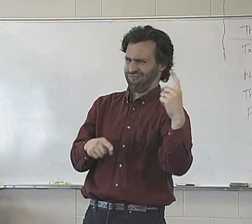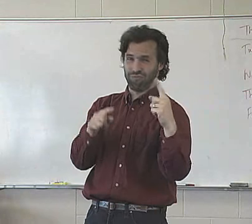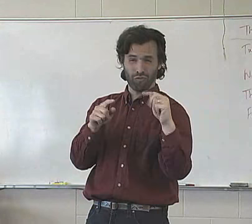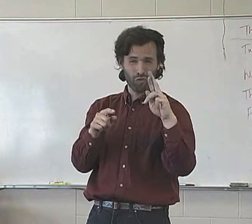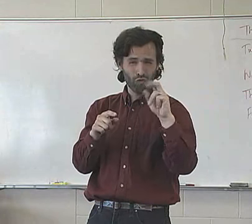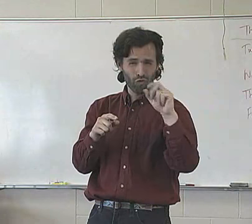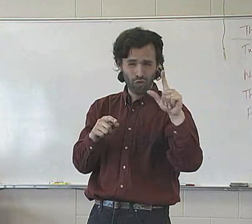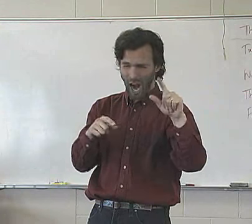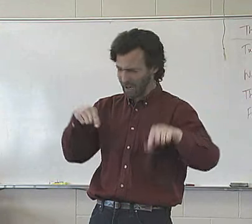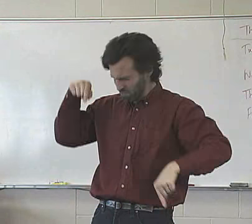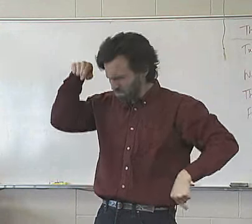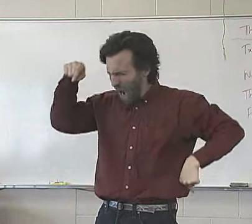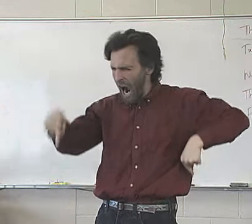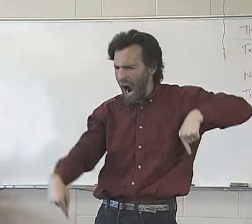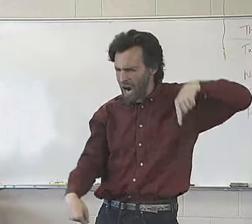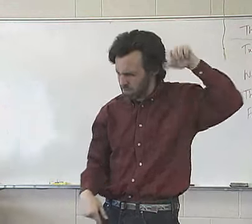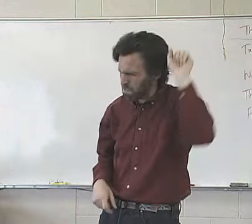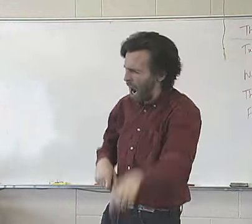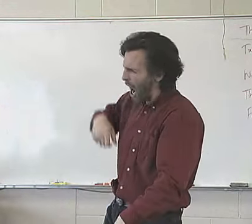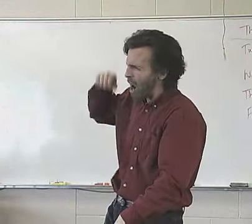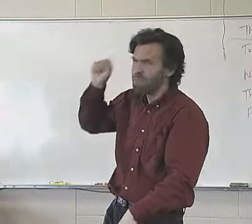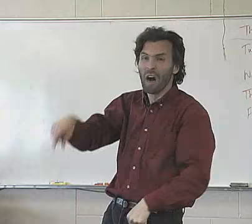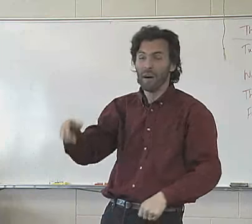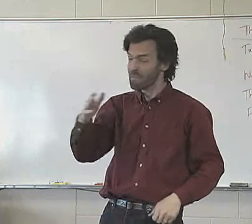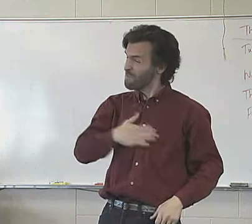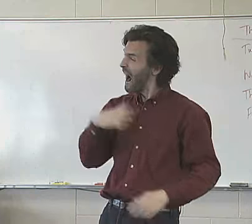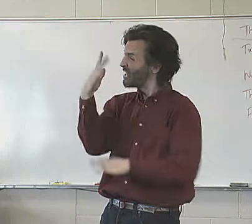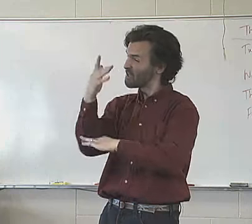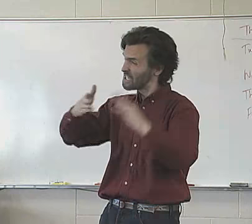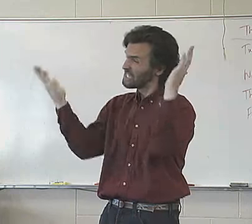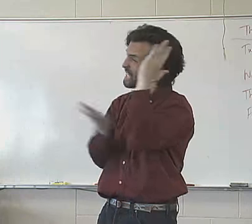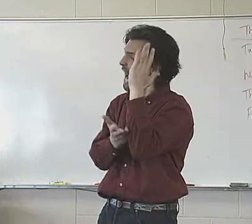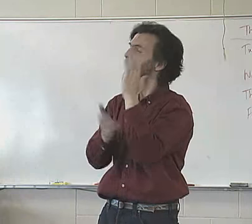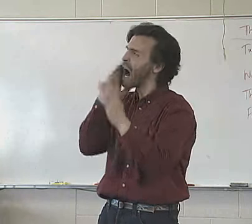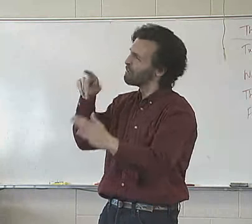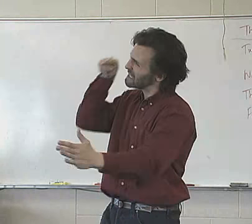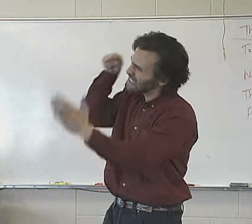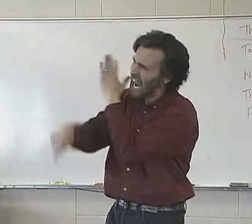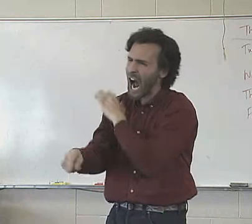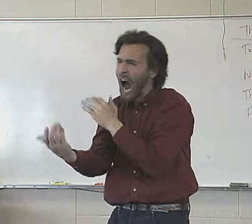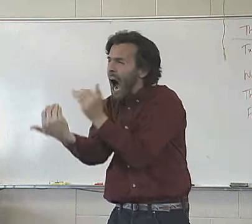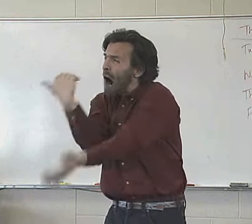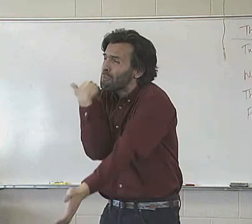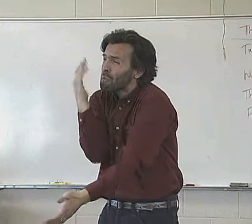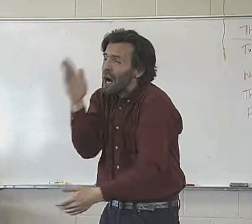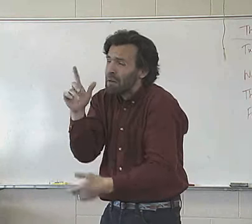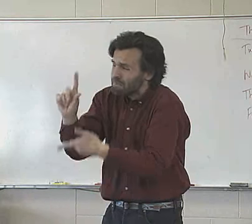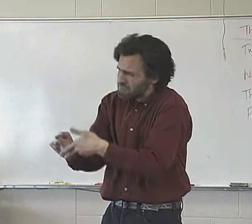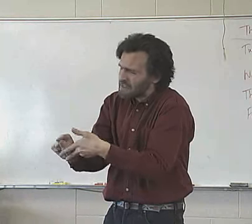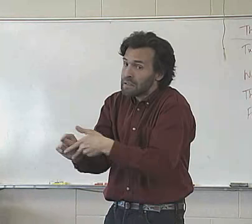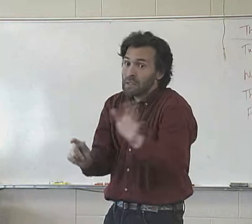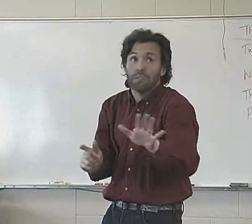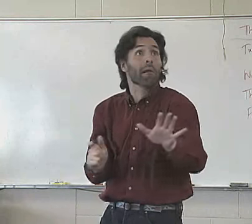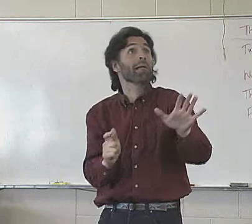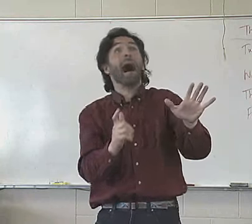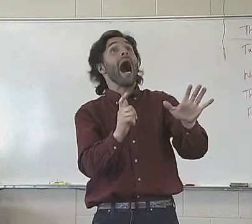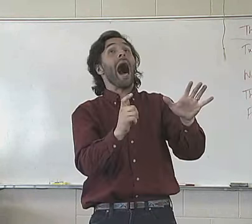huge troll screaming and roaring, "If you're cutting down my trees, I'm going to kill you and eat you up!" And he just flung his axe aside, ran home. He